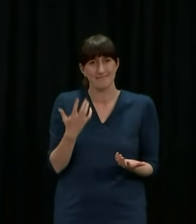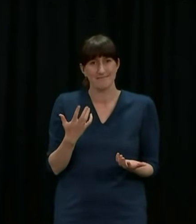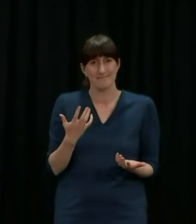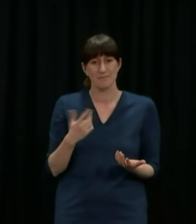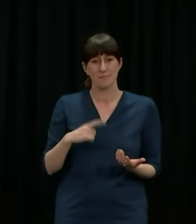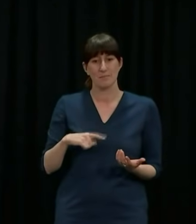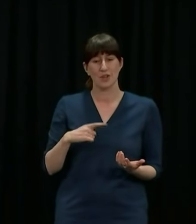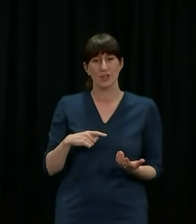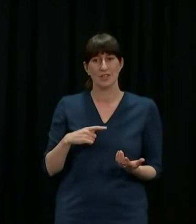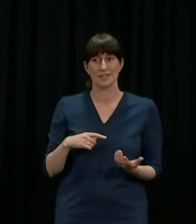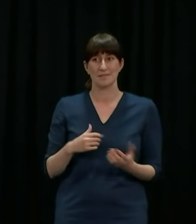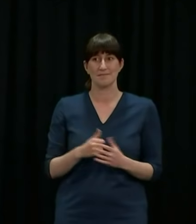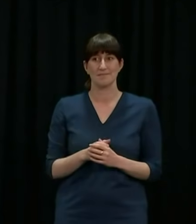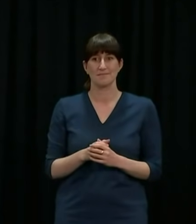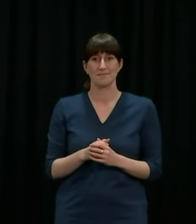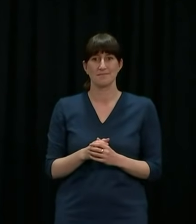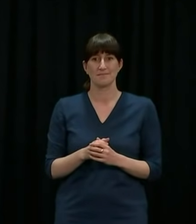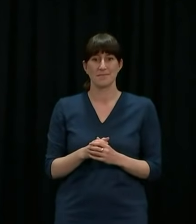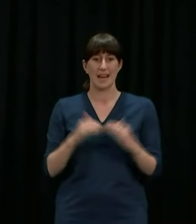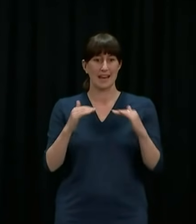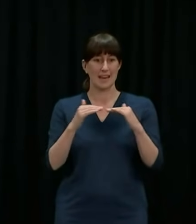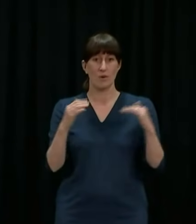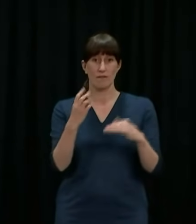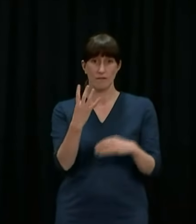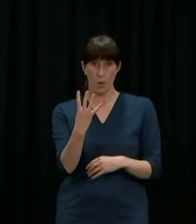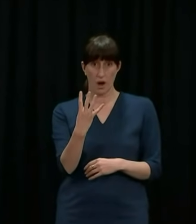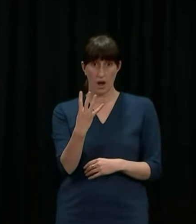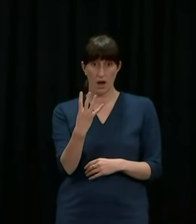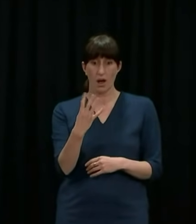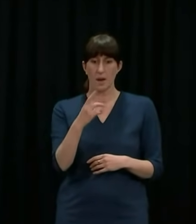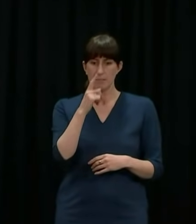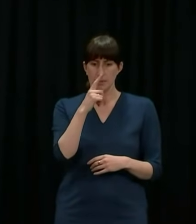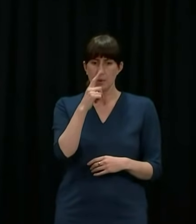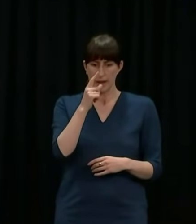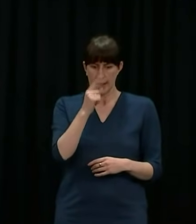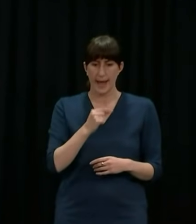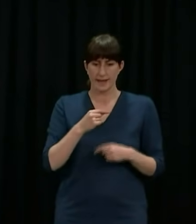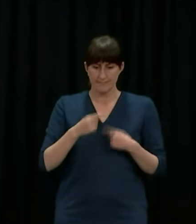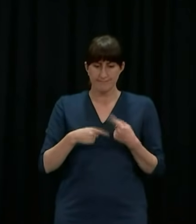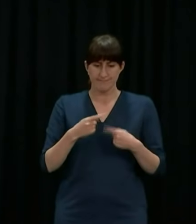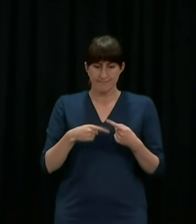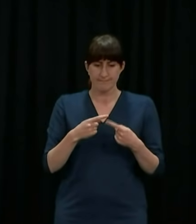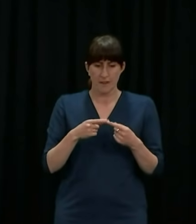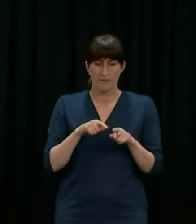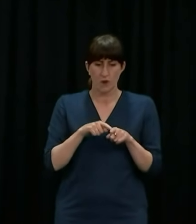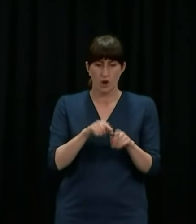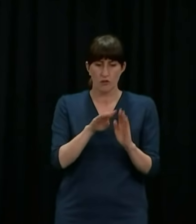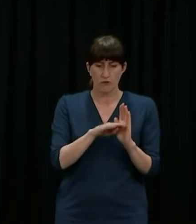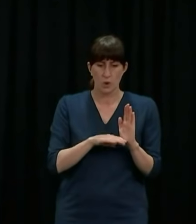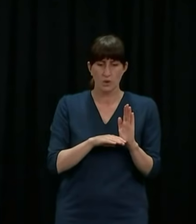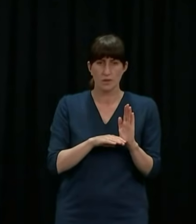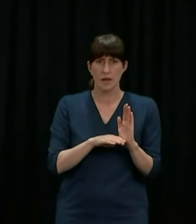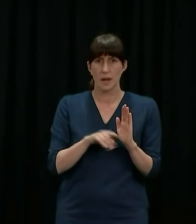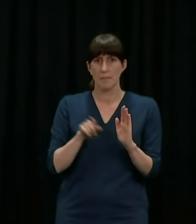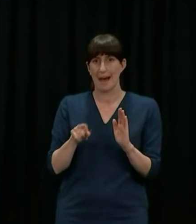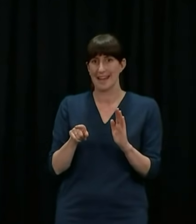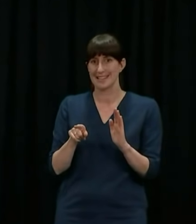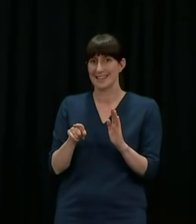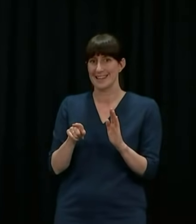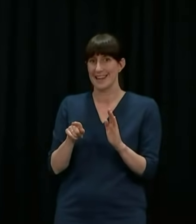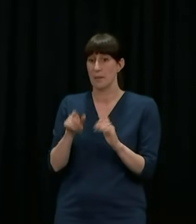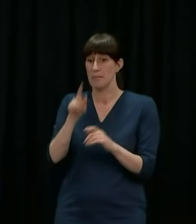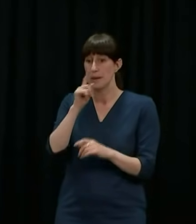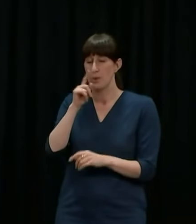of support for alert level 4 can still remain high, but it only requires the small minority who don't follow the rules to increase by a